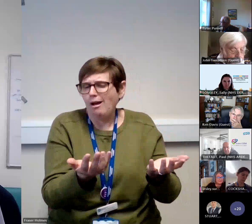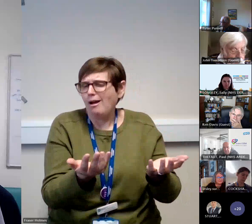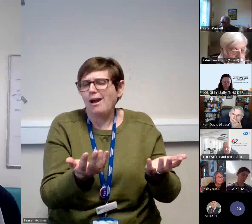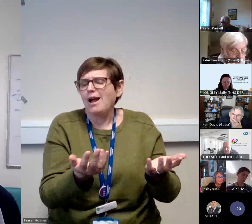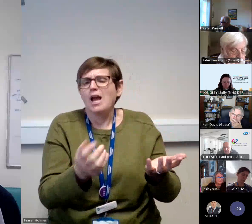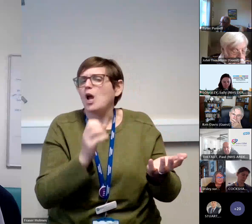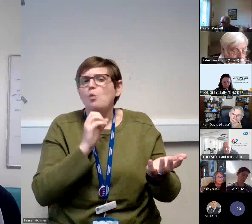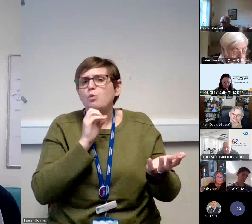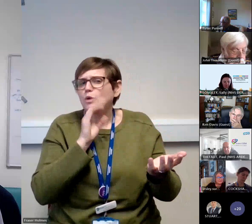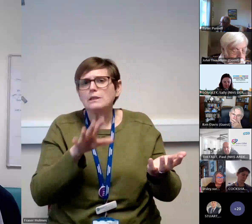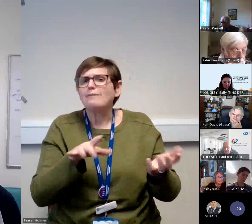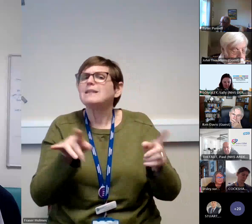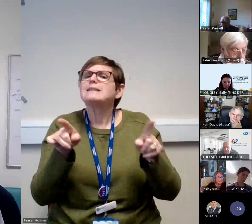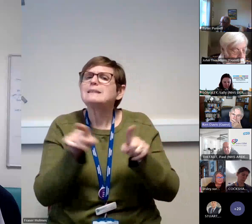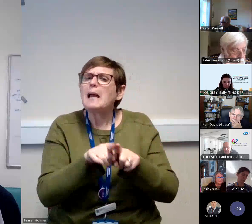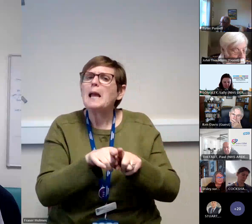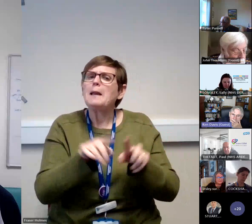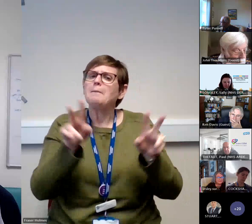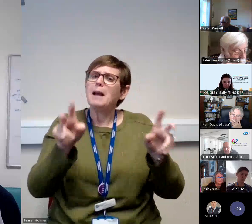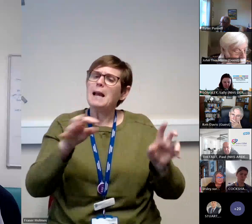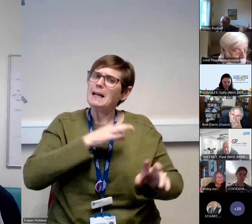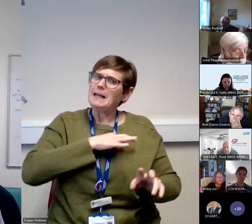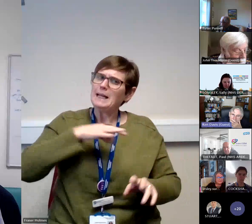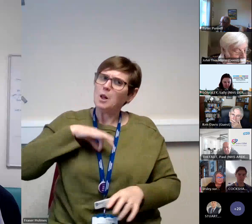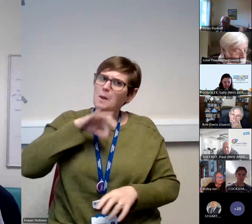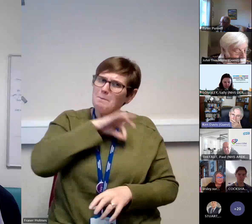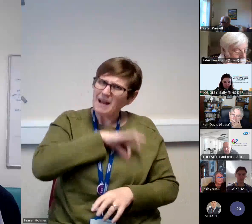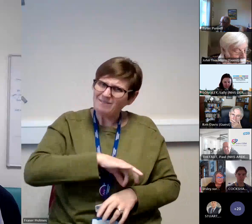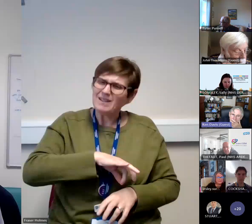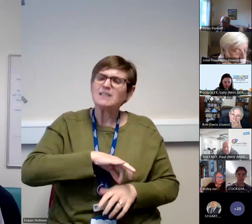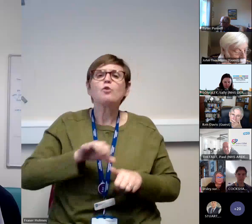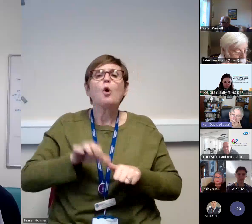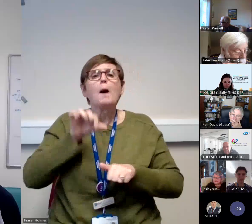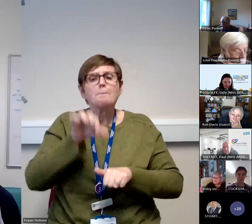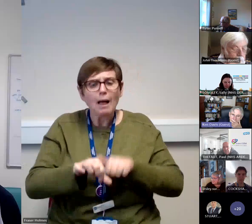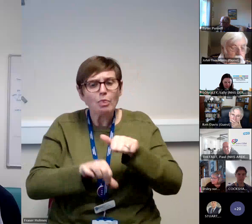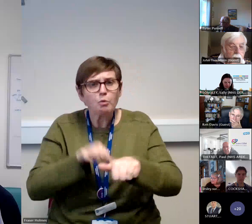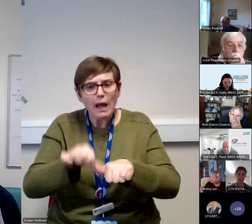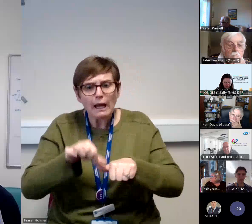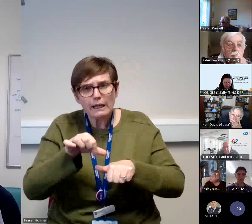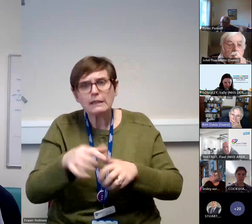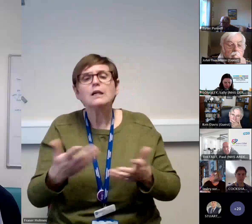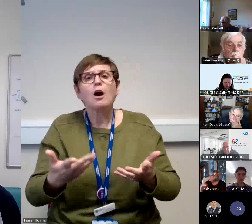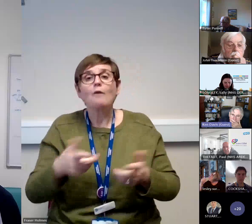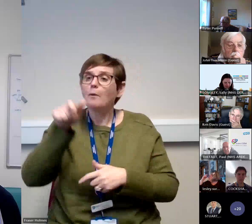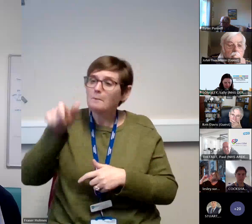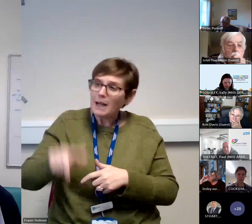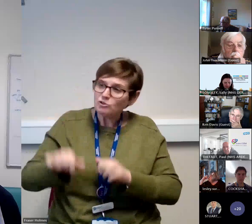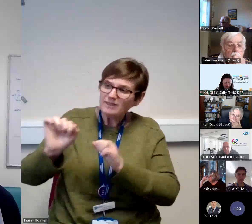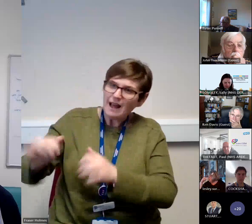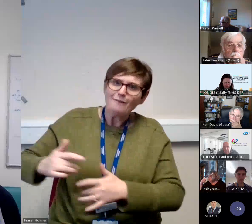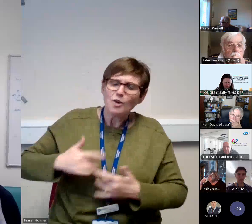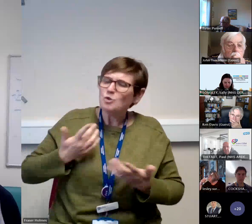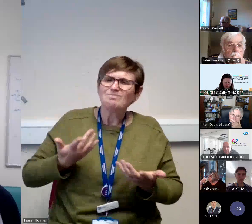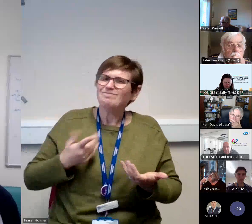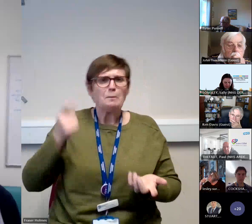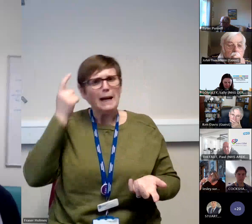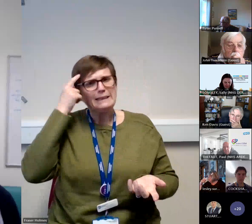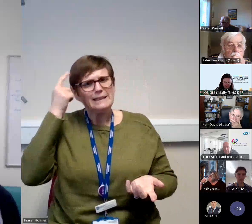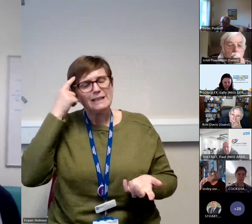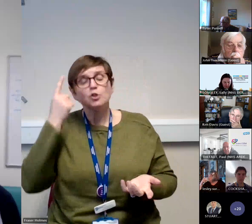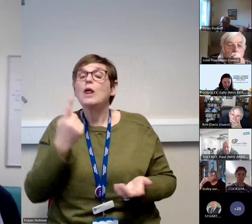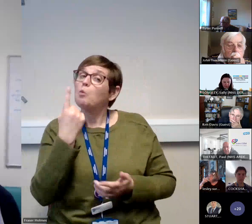have had the same clinical benefit from a pathway point of view and from a patient point of view. So that's one of the